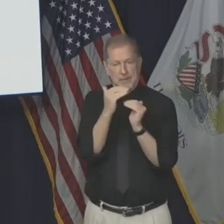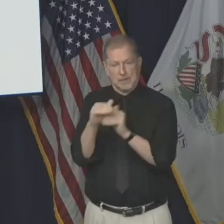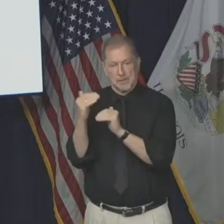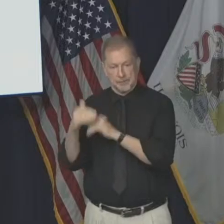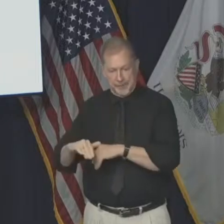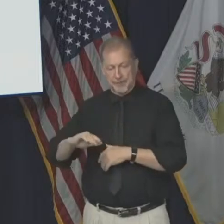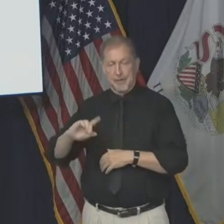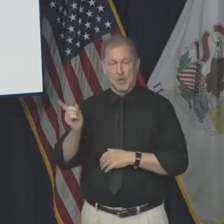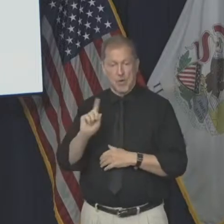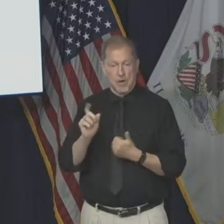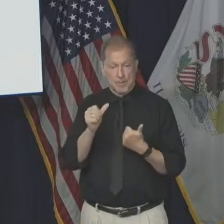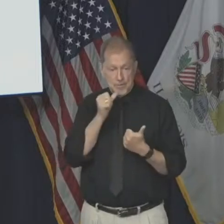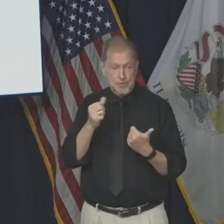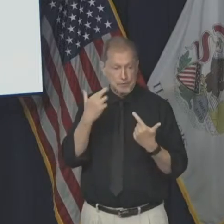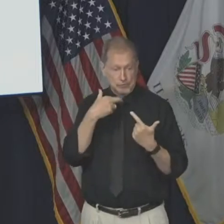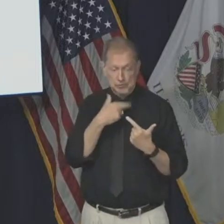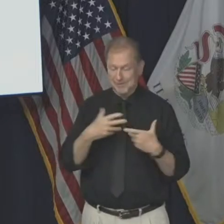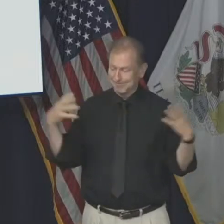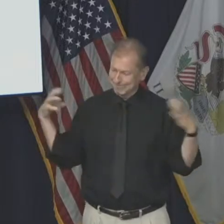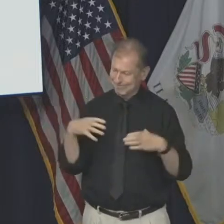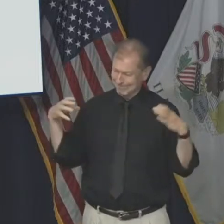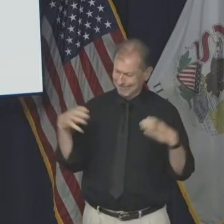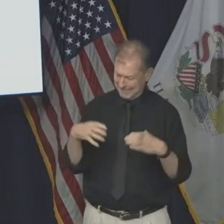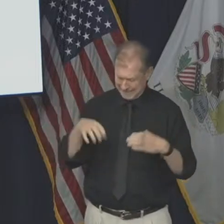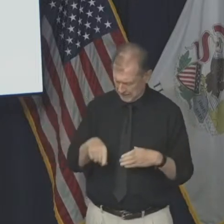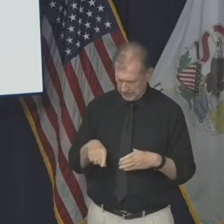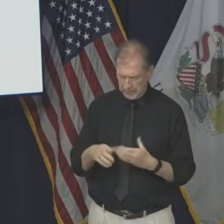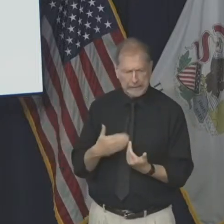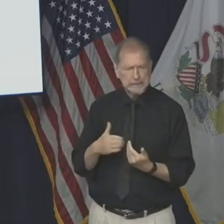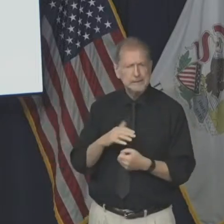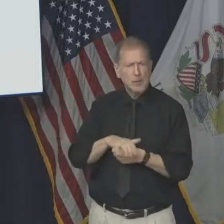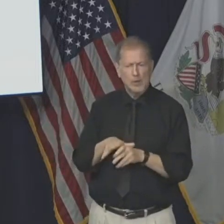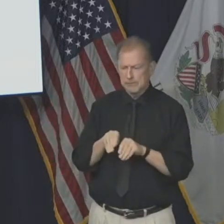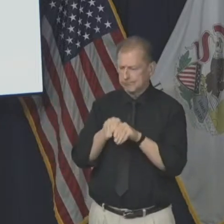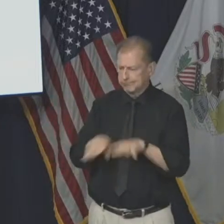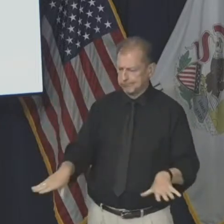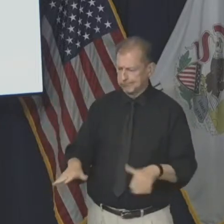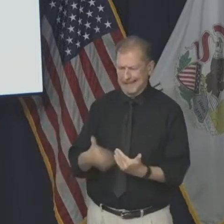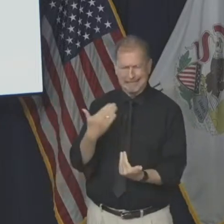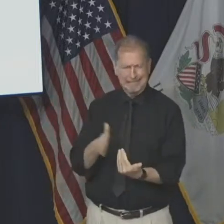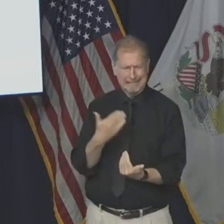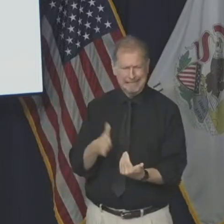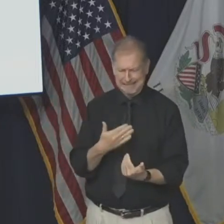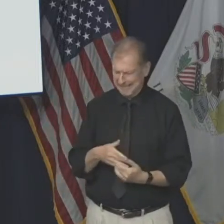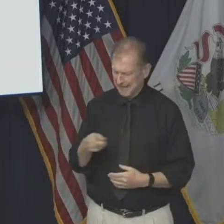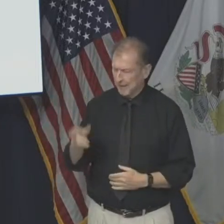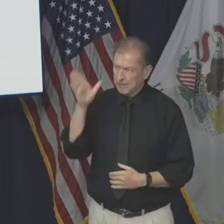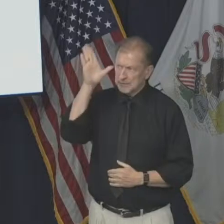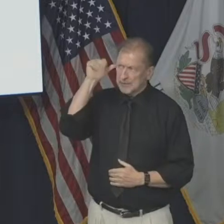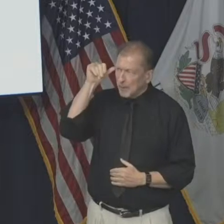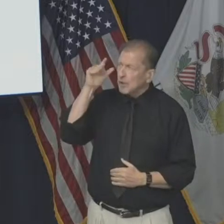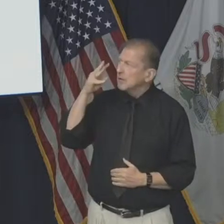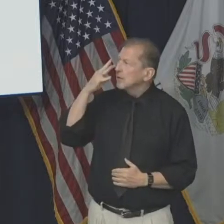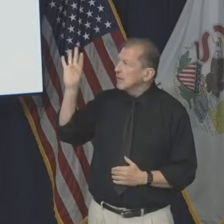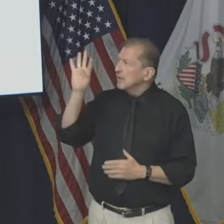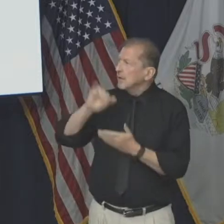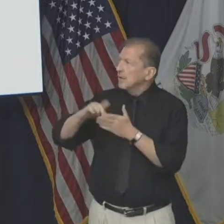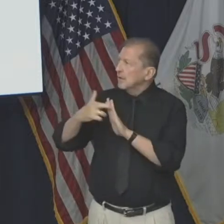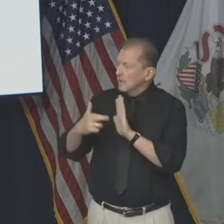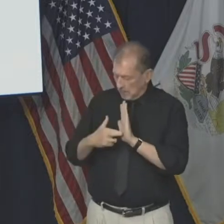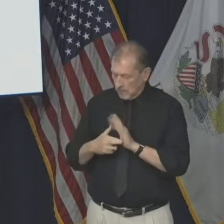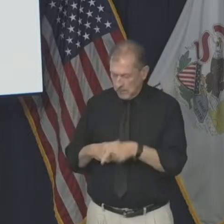are remaining open, that are having large gatherings and defying these rules are, in fact,